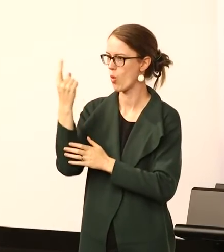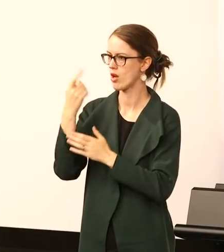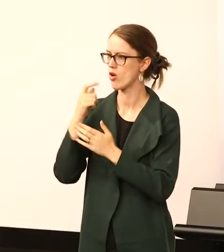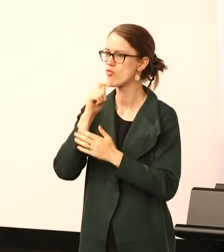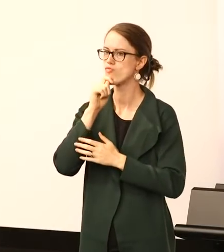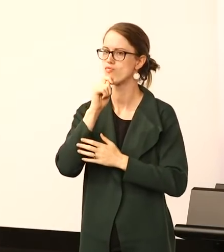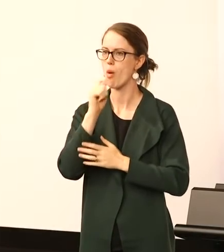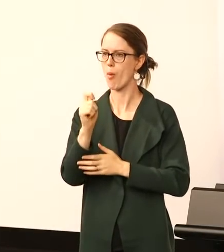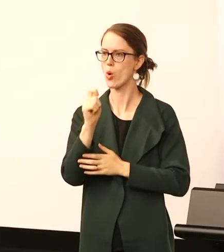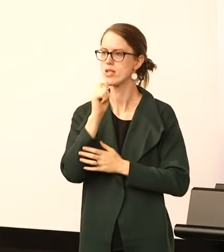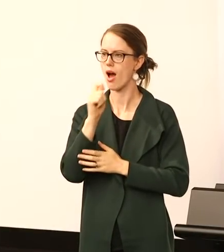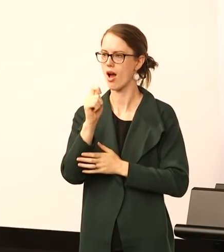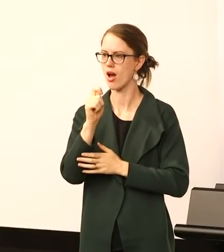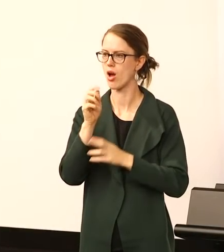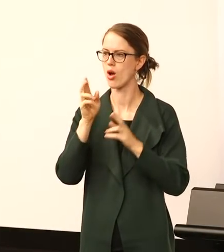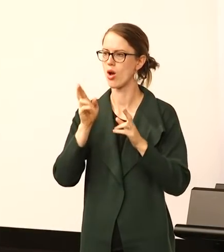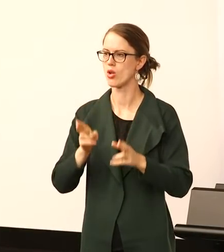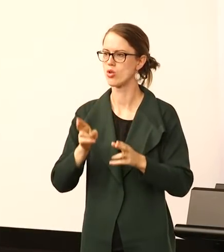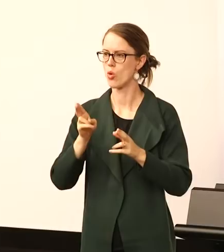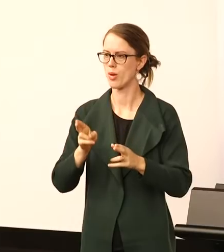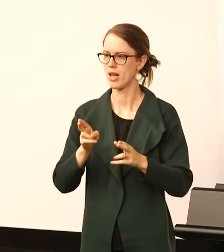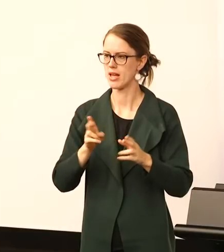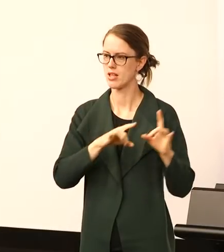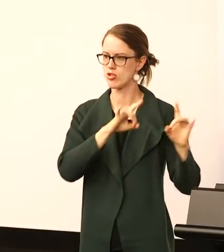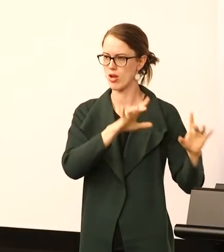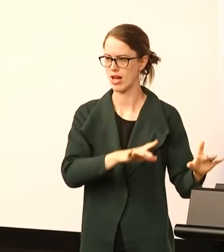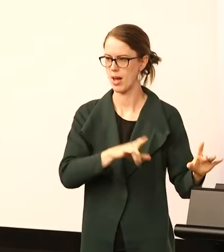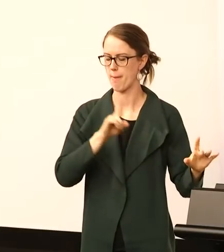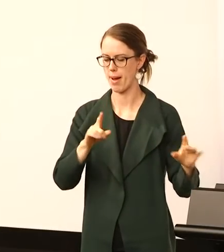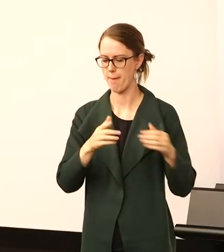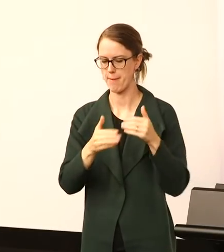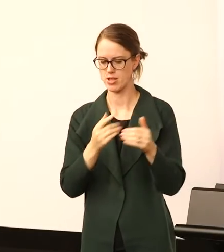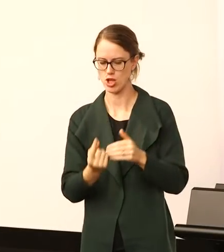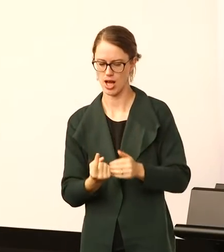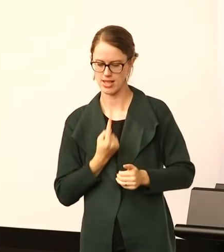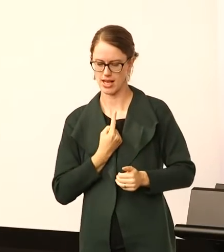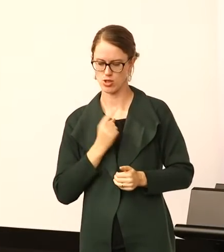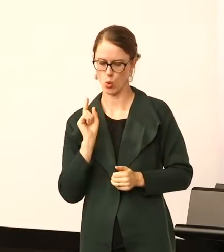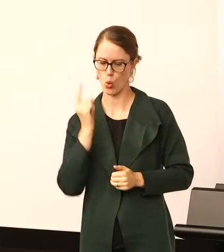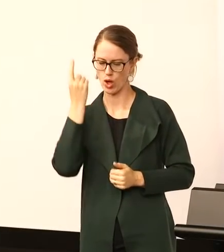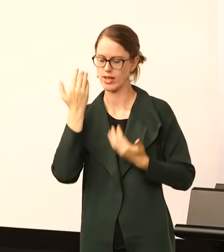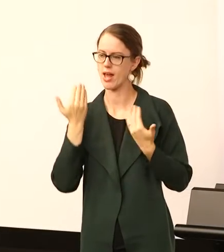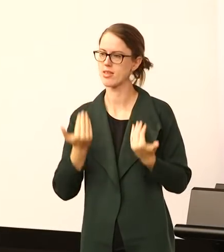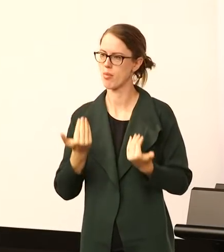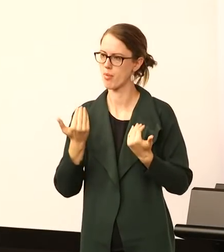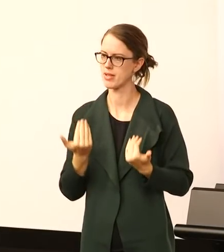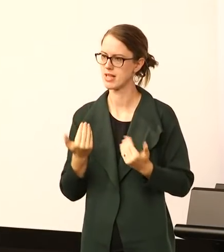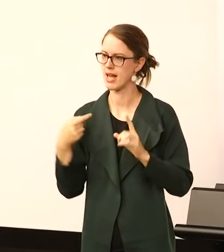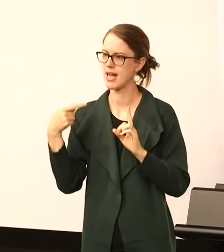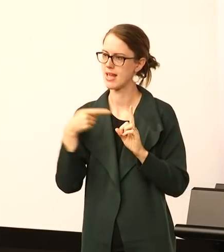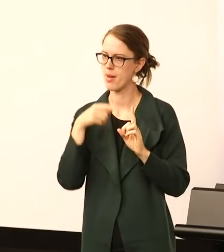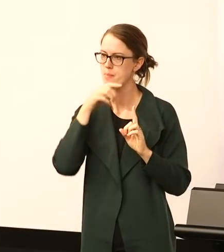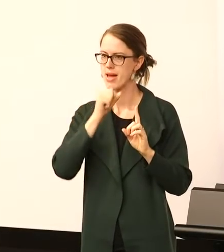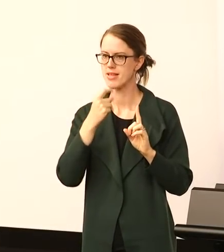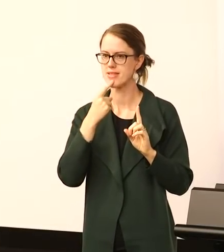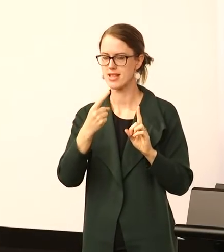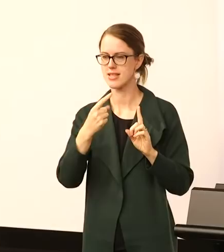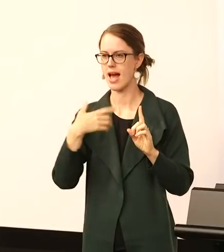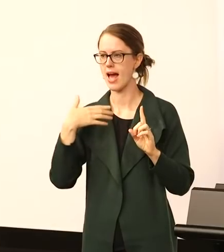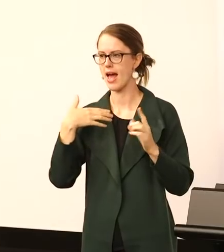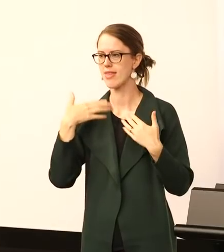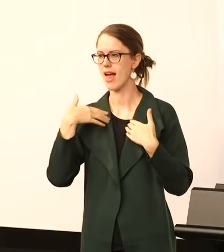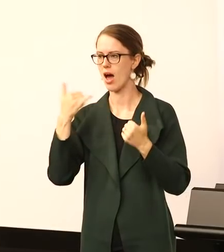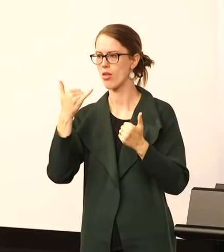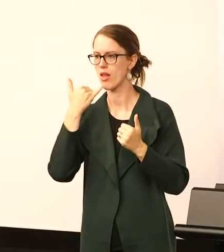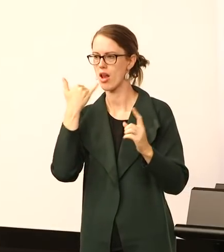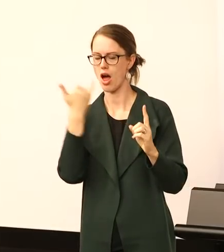who is usually a correspondent in Australia who's in managed isolation in Auckland at the moment, and he says he was rung by